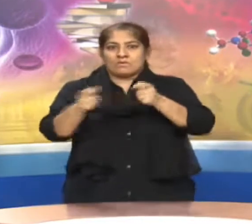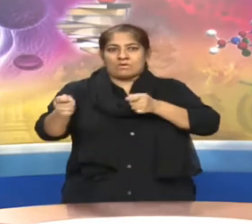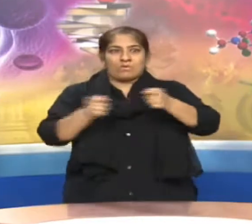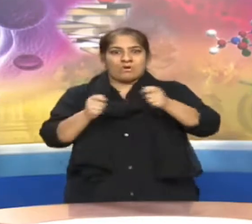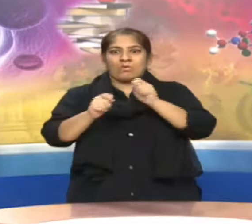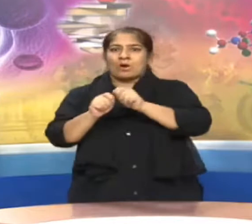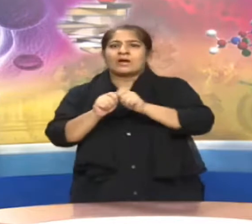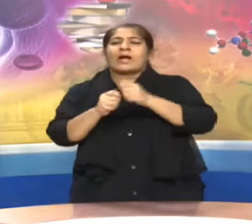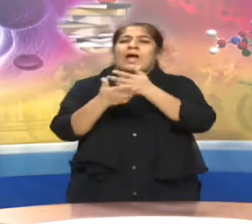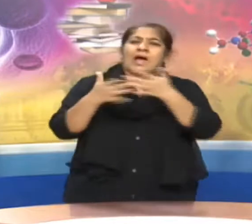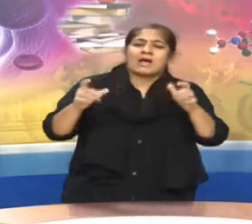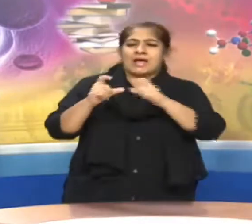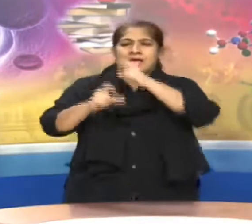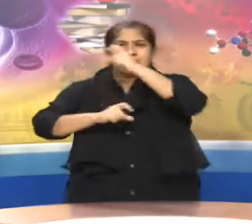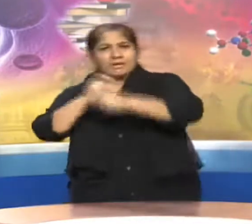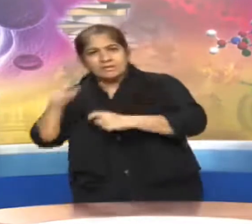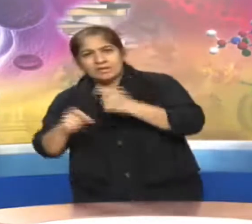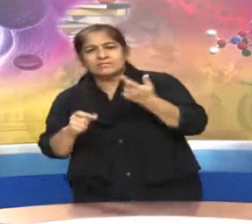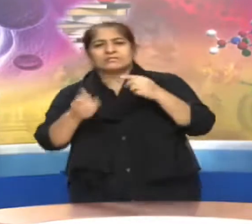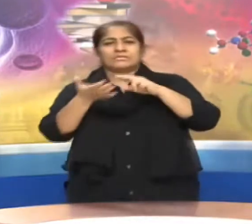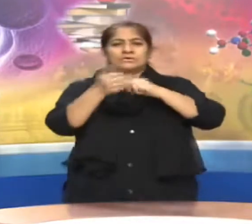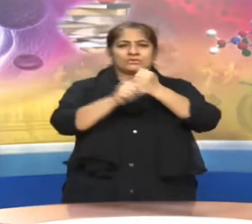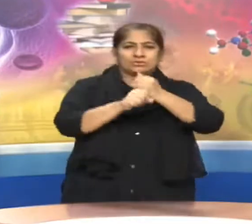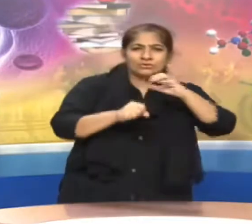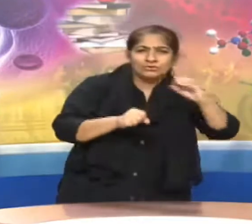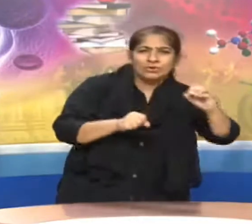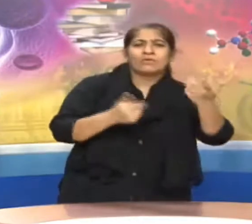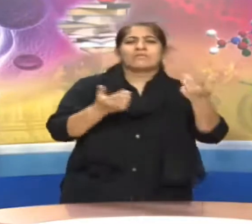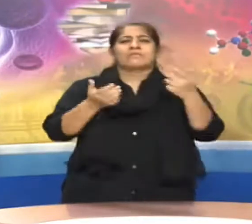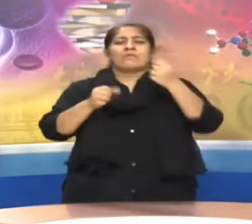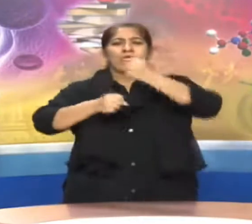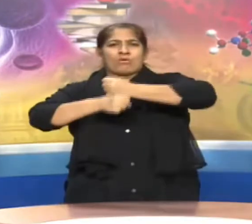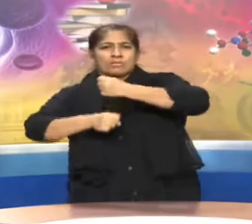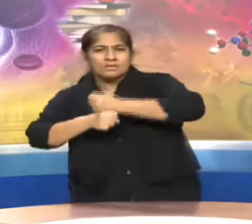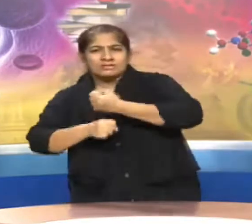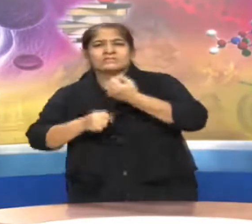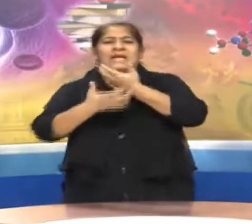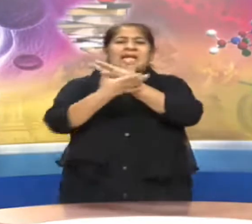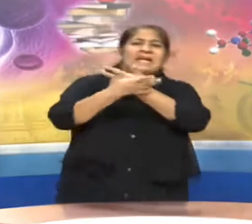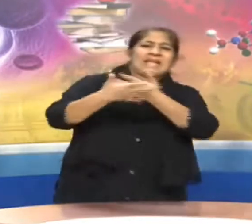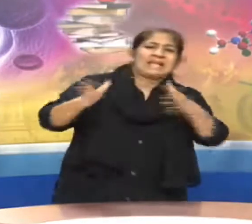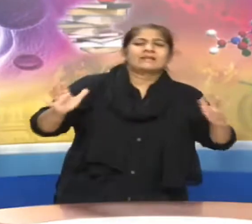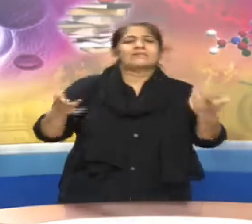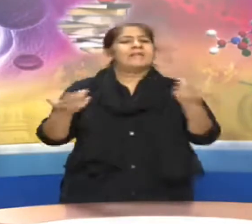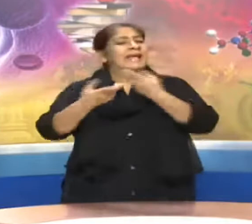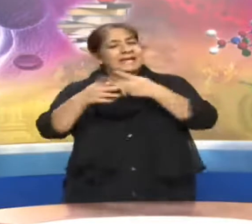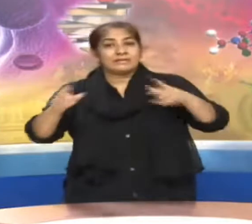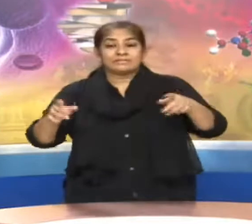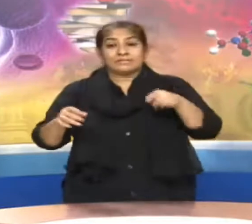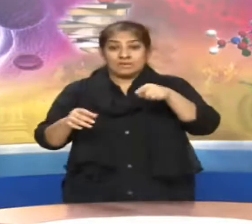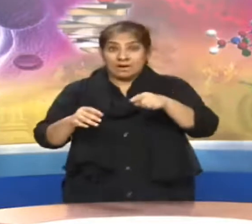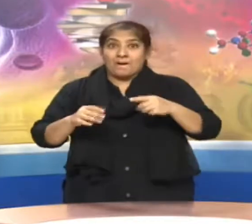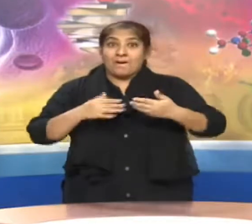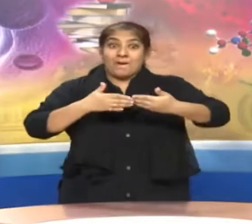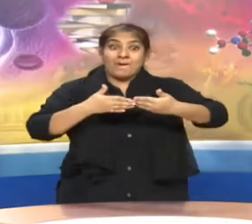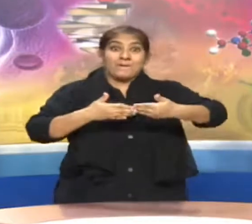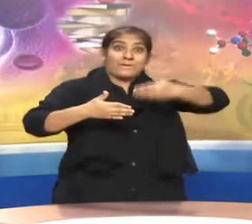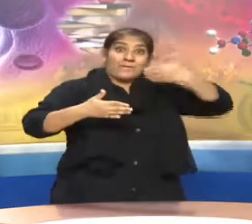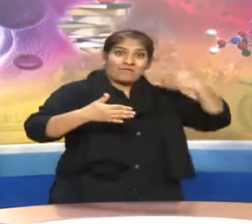There are different work, for example, in any enterprise or any company, in any government office, any private